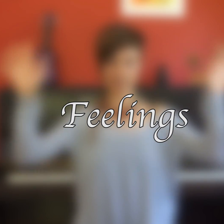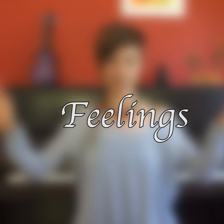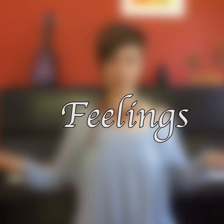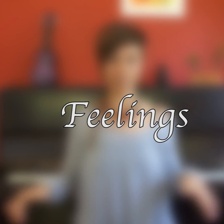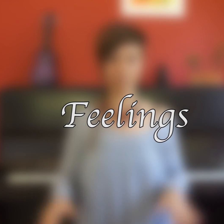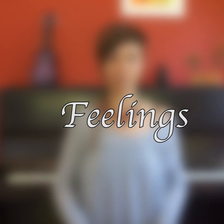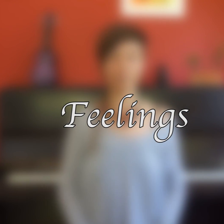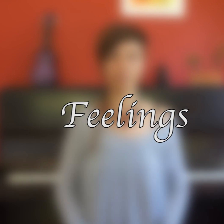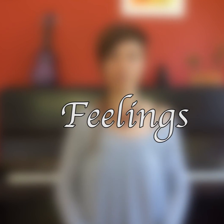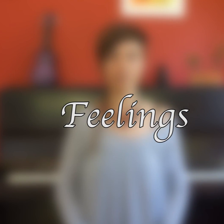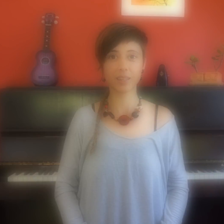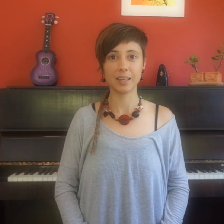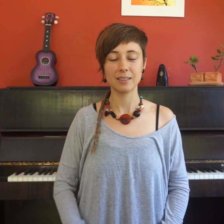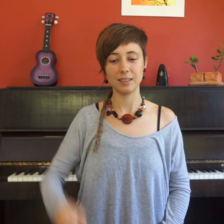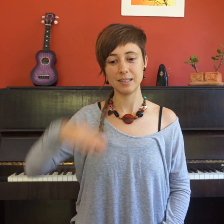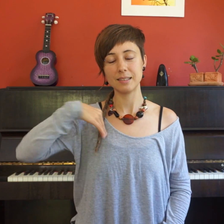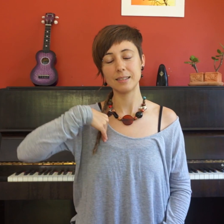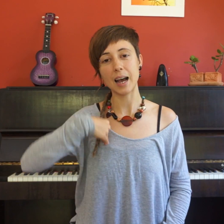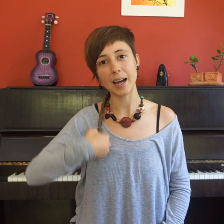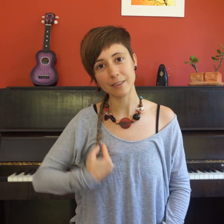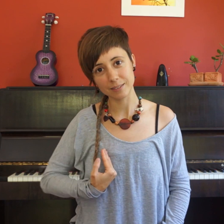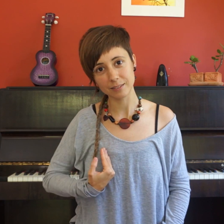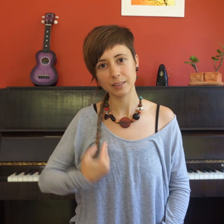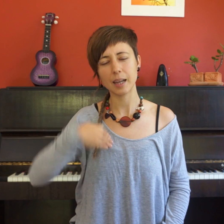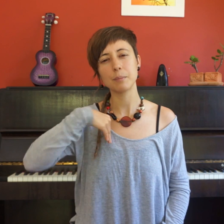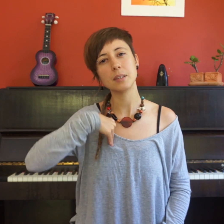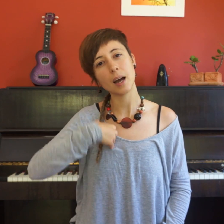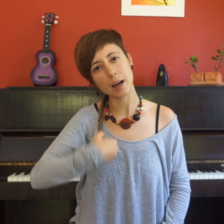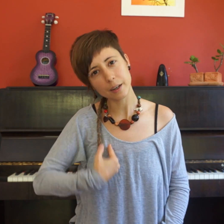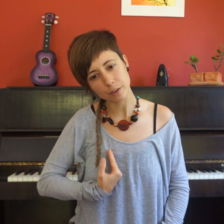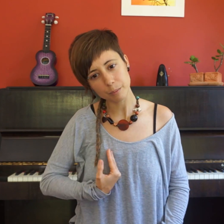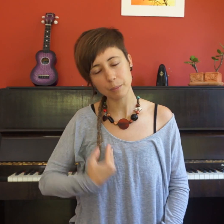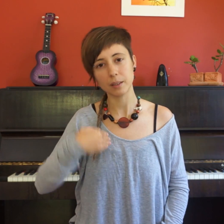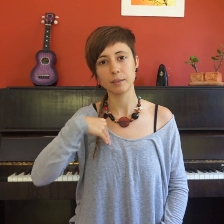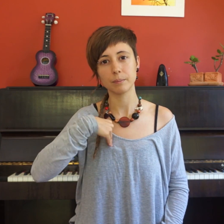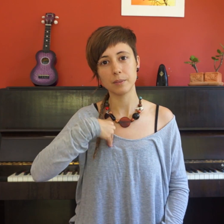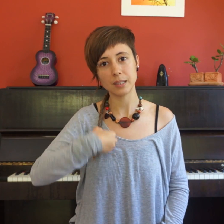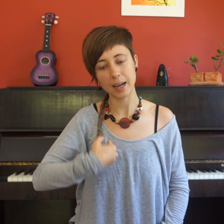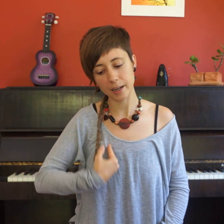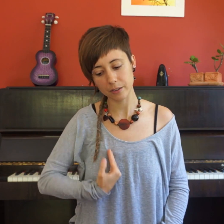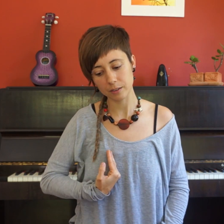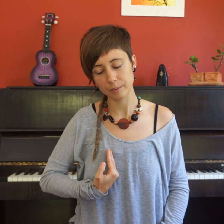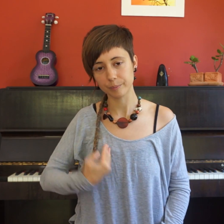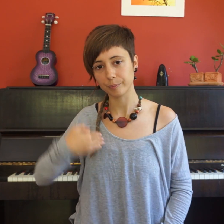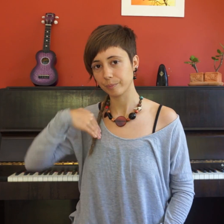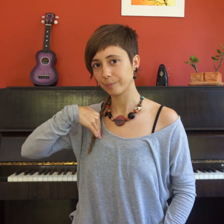Feelings. So this is tired. I'm tired, me. Tired.